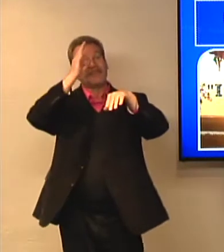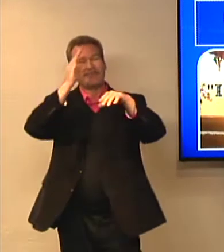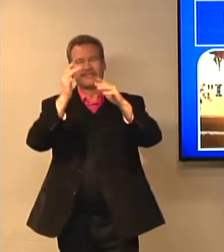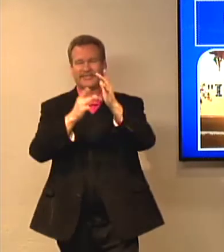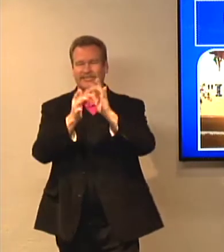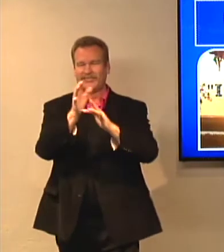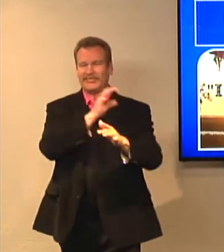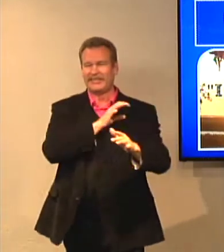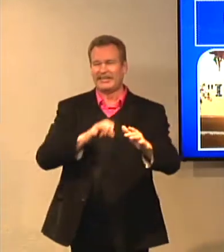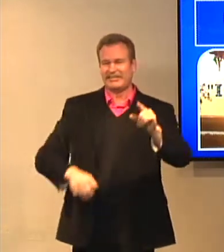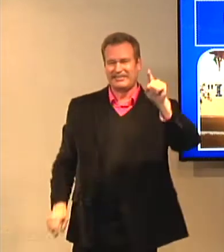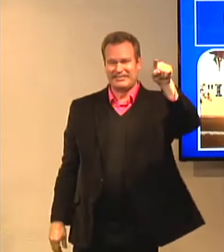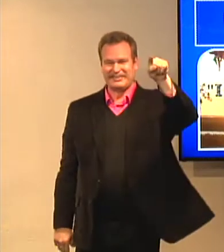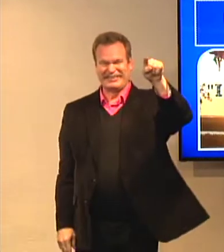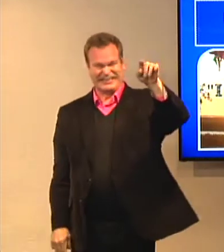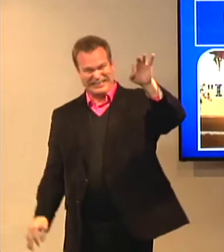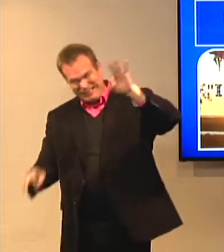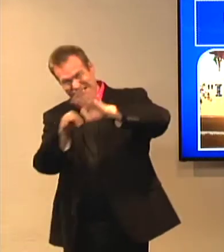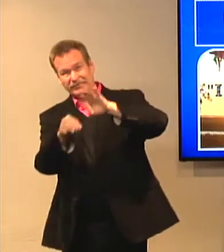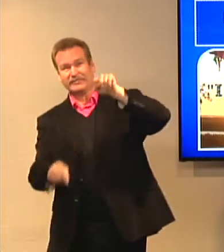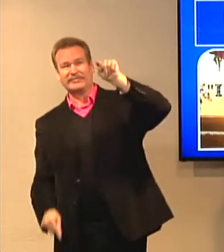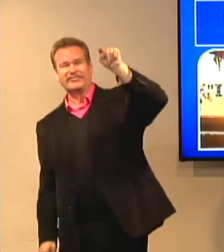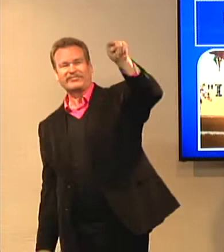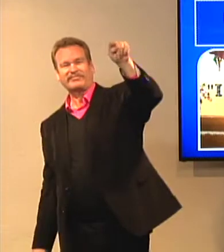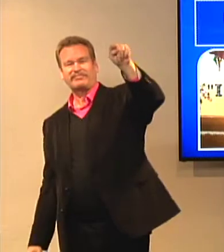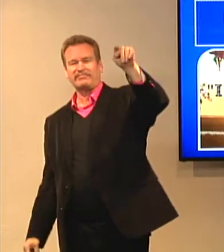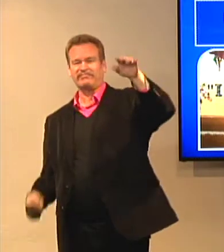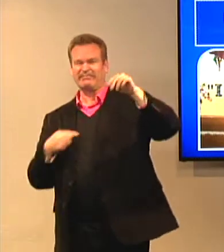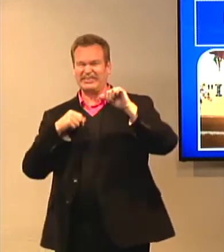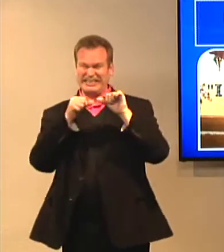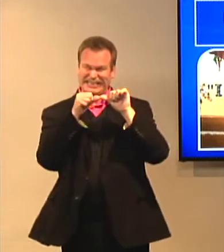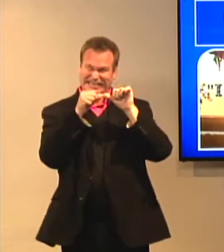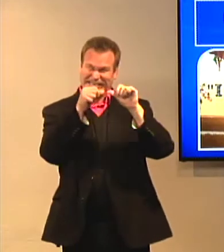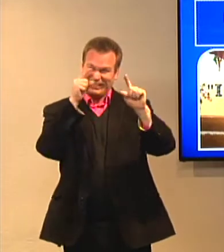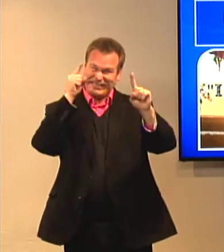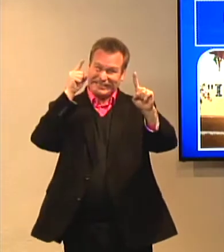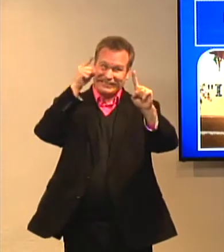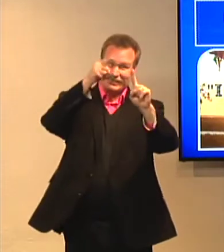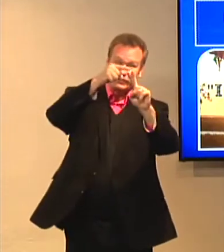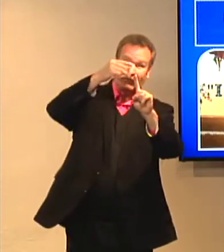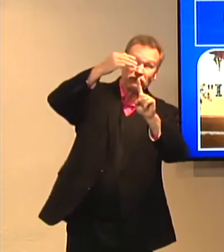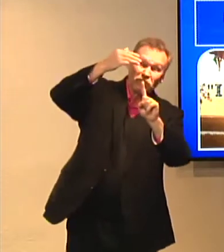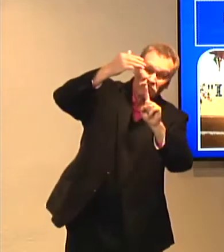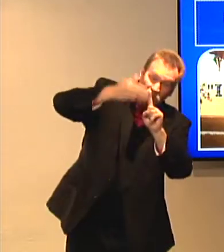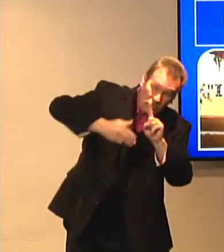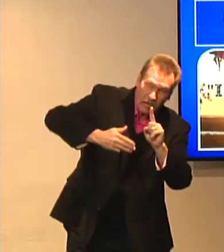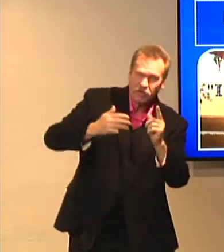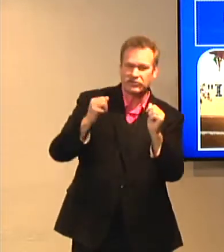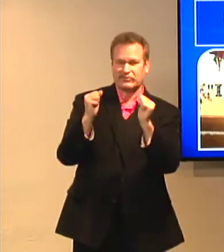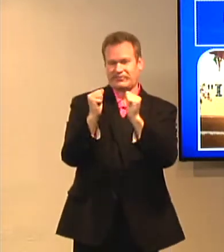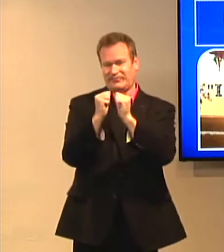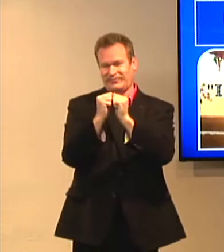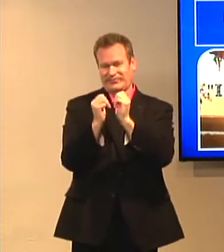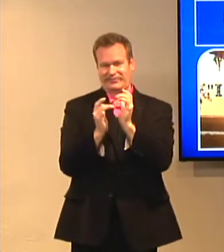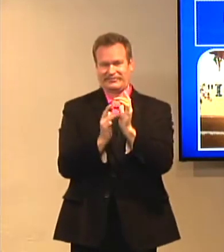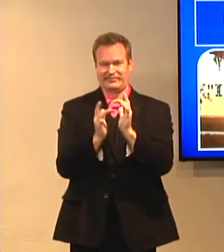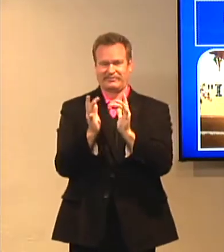there's a continual call to be more and more like Christ. And Paul is like, I press on. I want